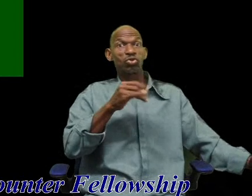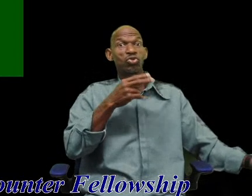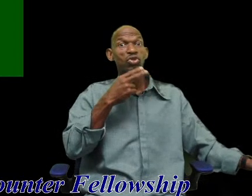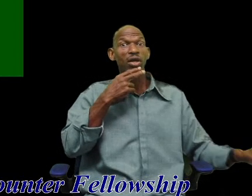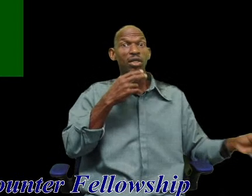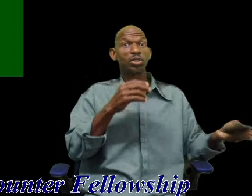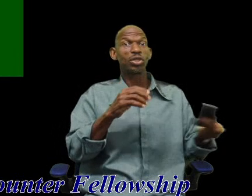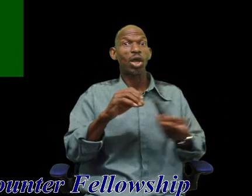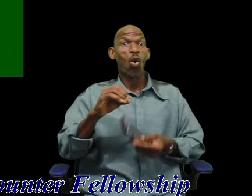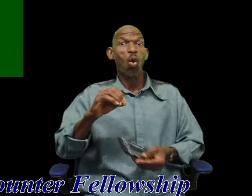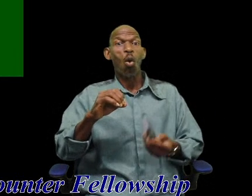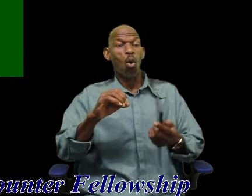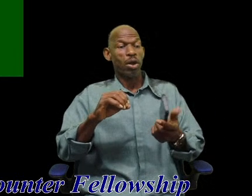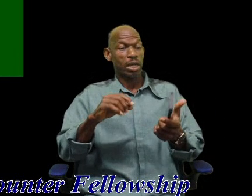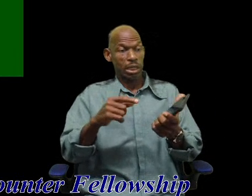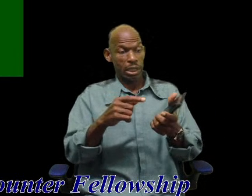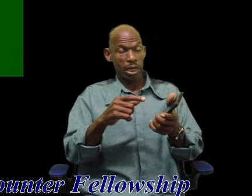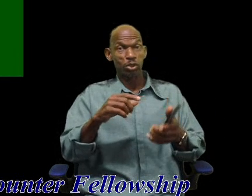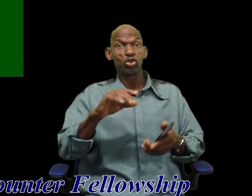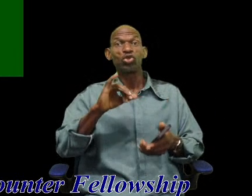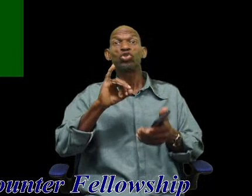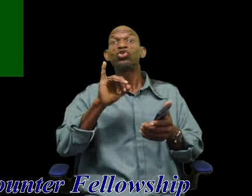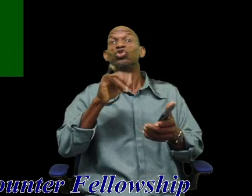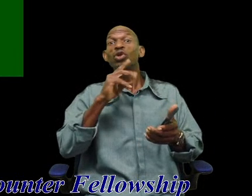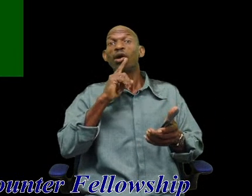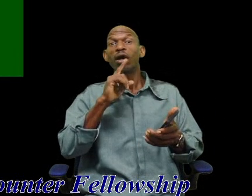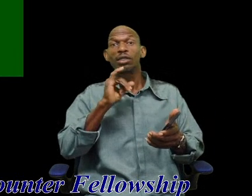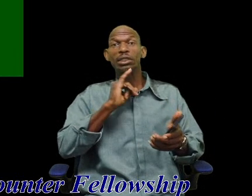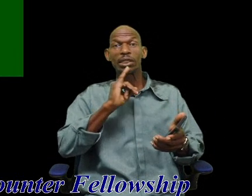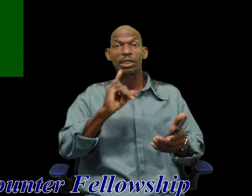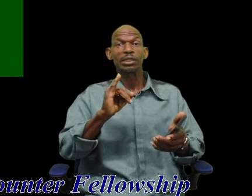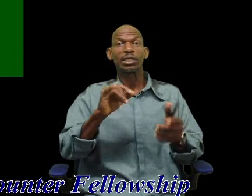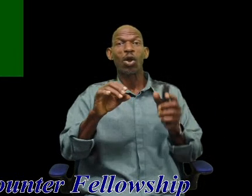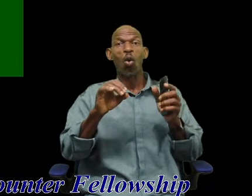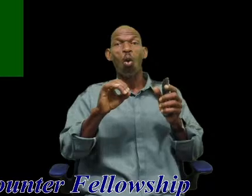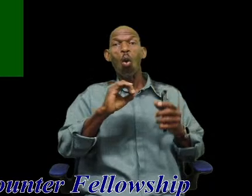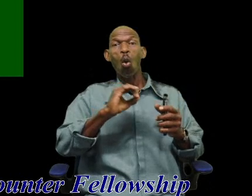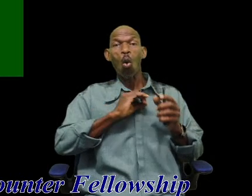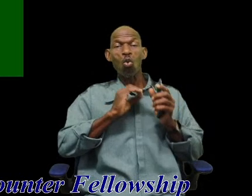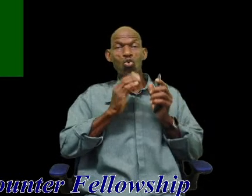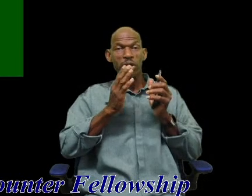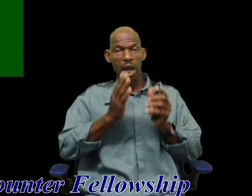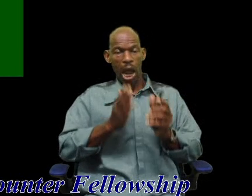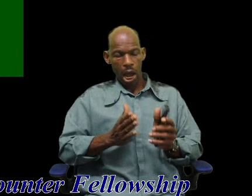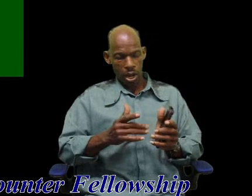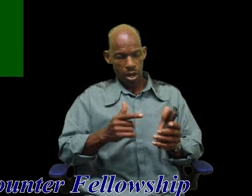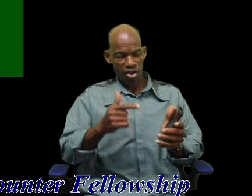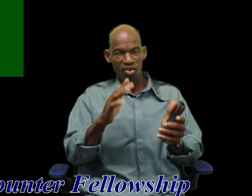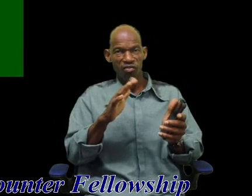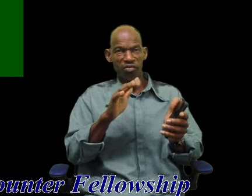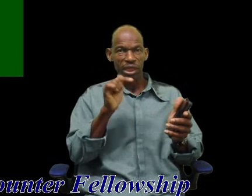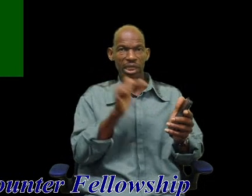word own, and underlining the words, the word that is inside of it.